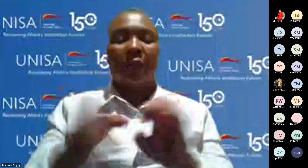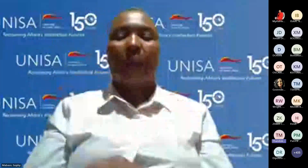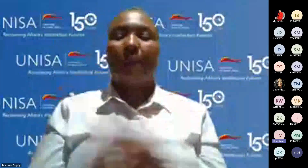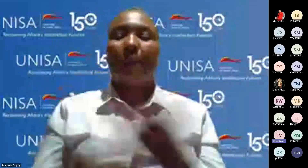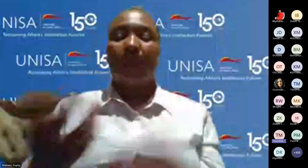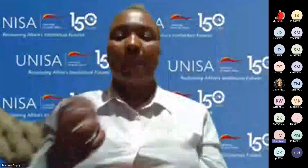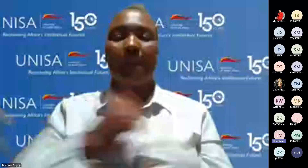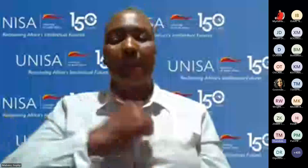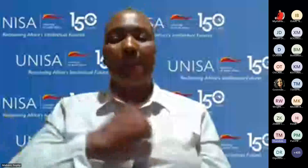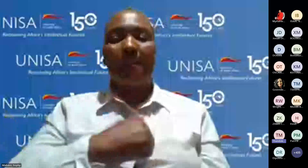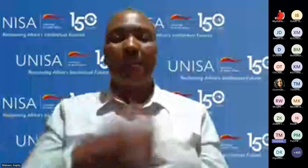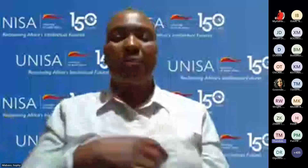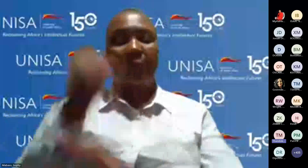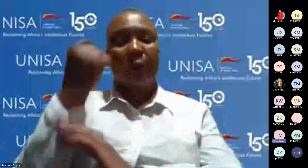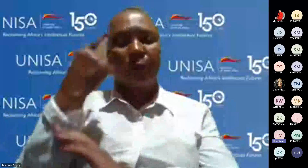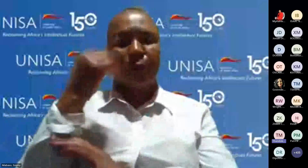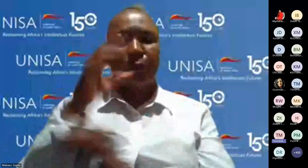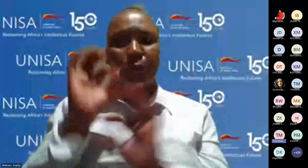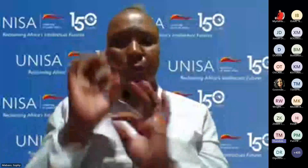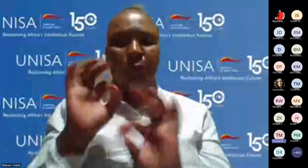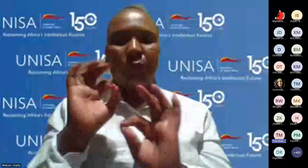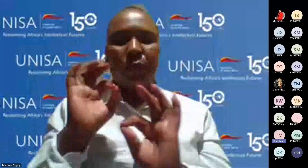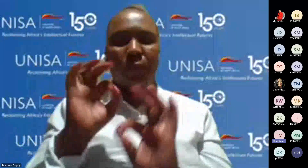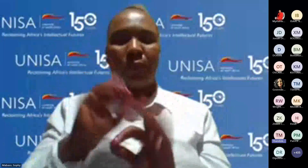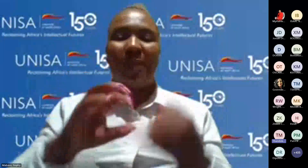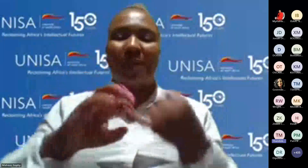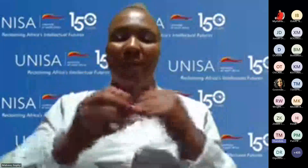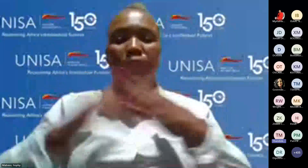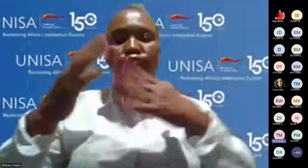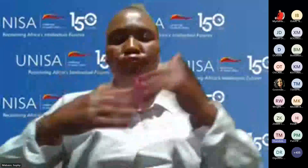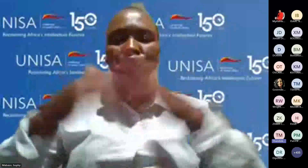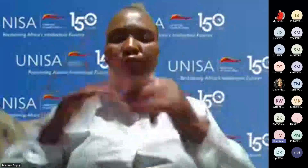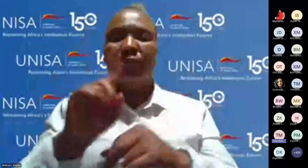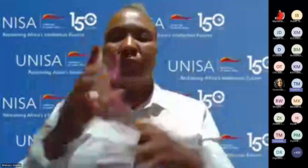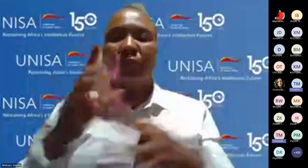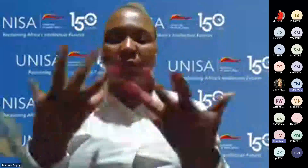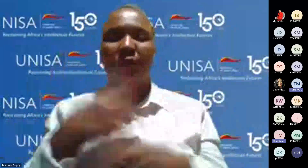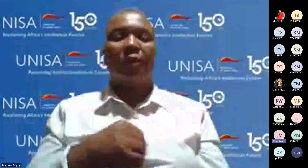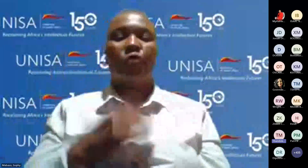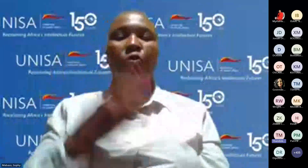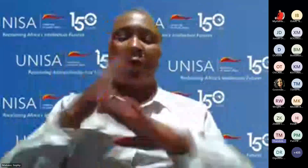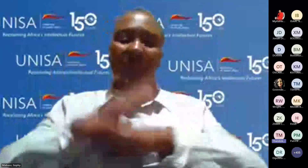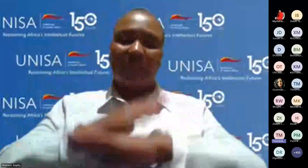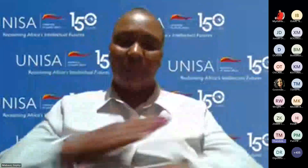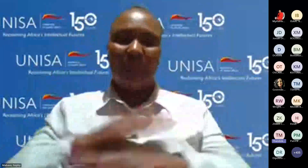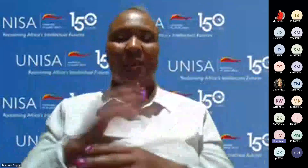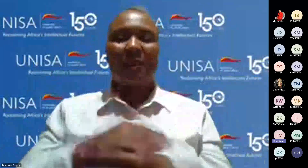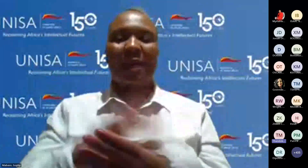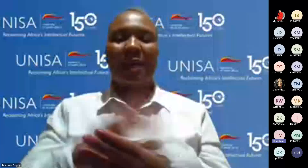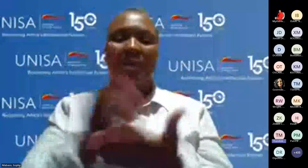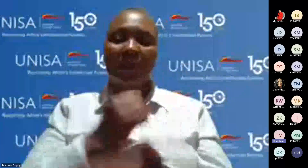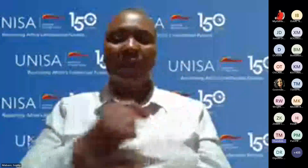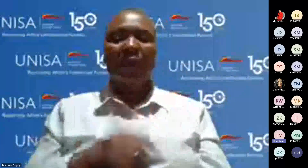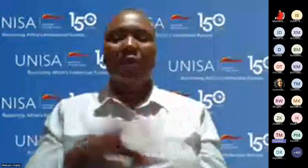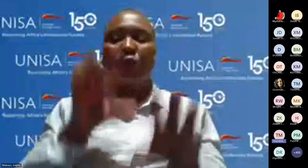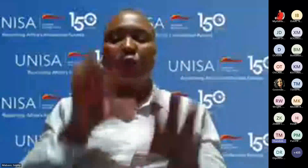my understanding that I'm trying to establish so that I can be in peace and safe, so that I can